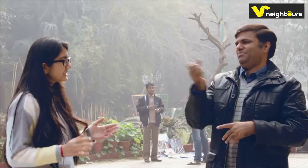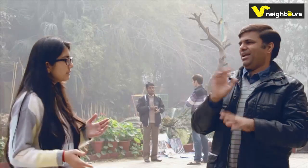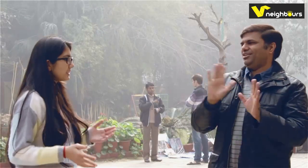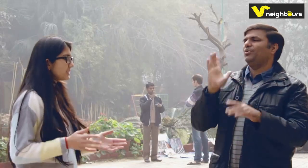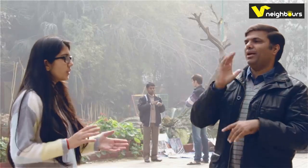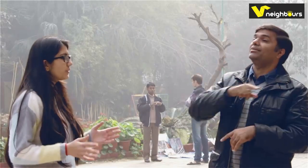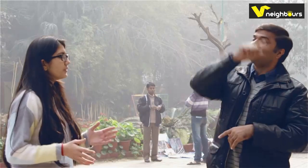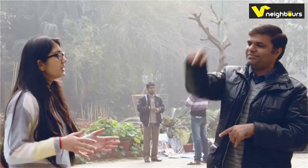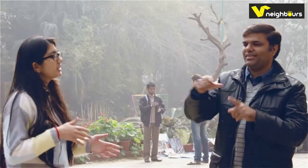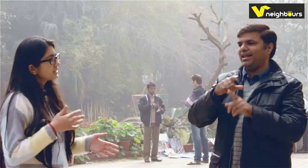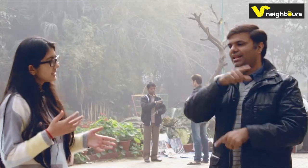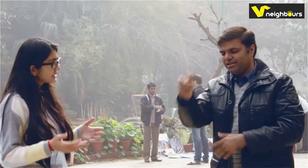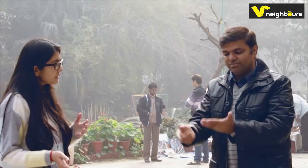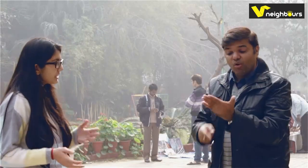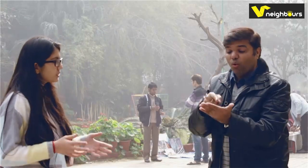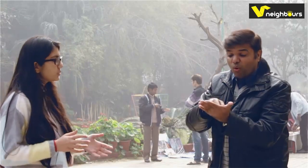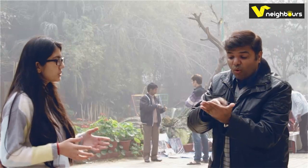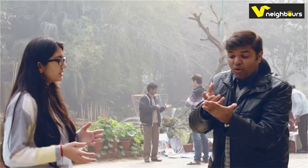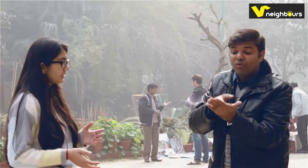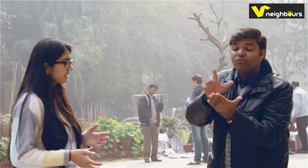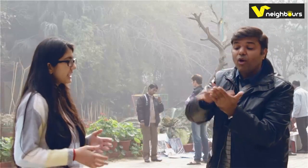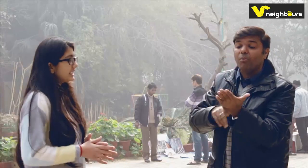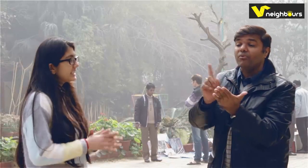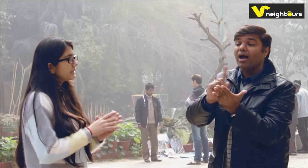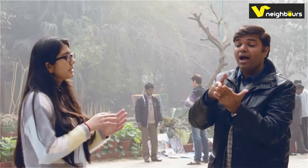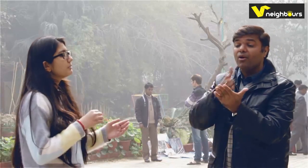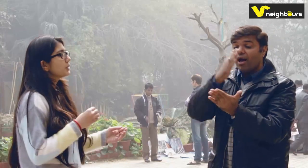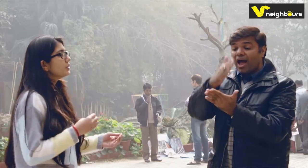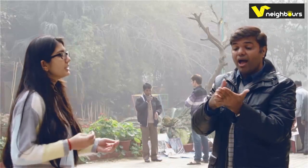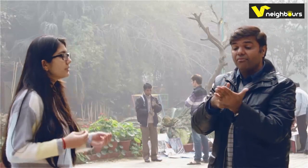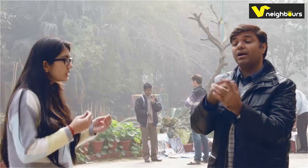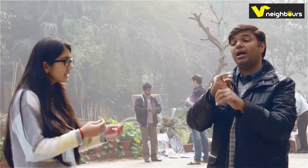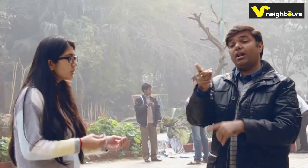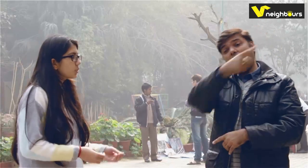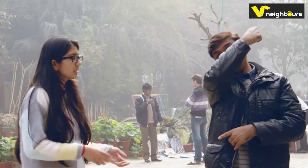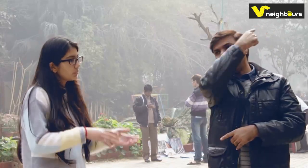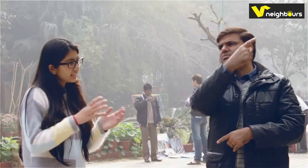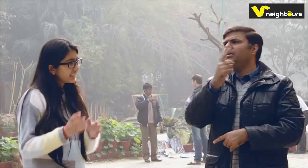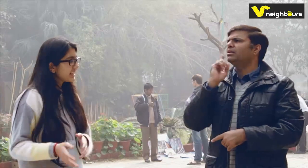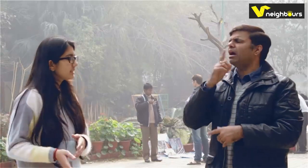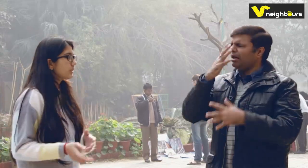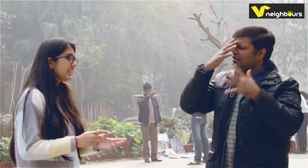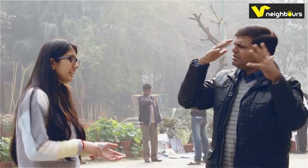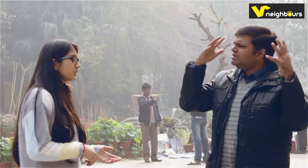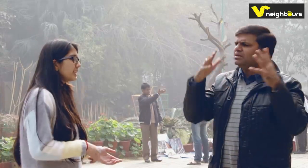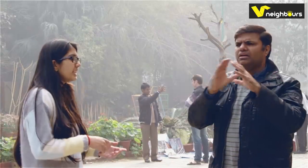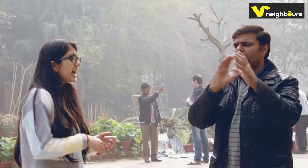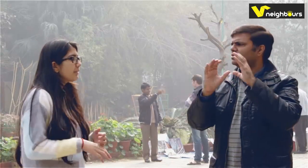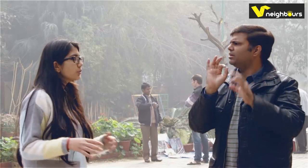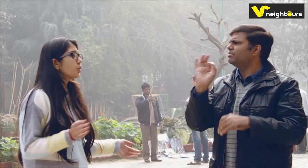some sort of discrimination which they face. They keep them, you know, they force them to go somewhere there. So they have to roam